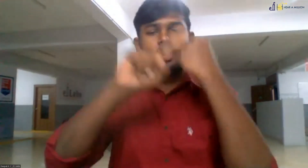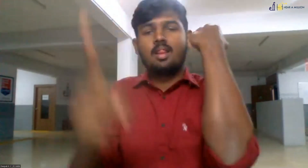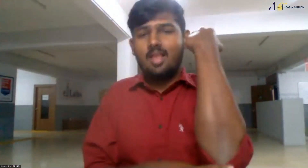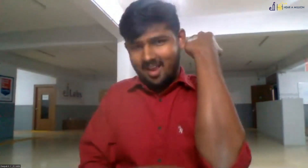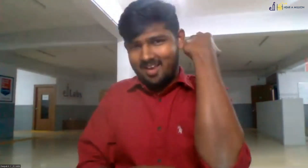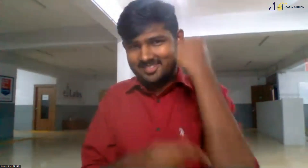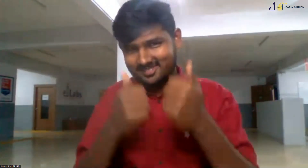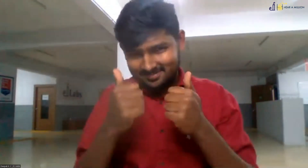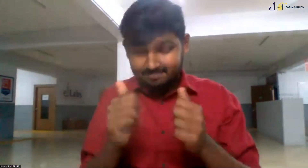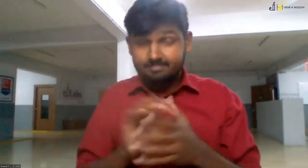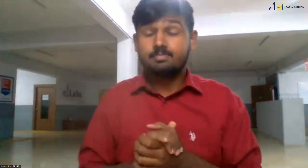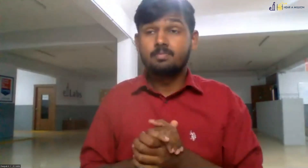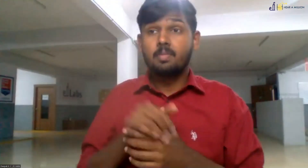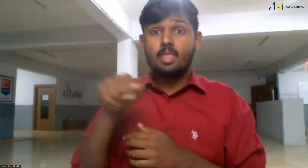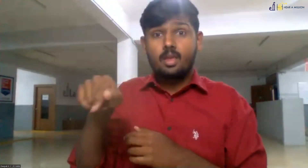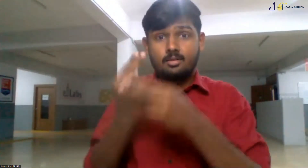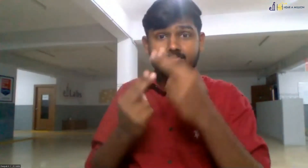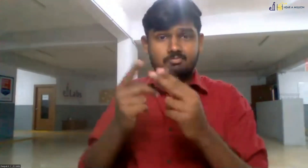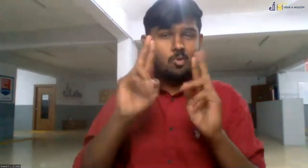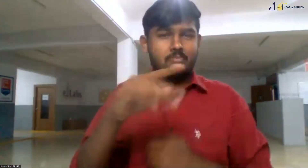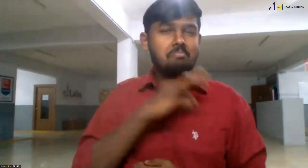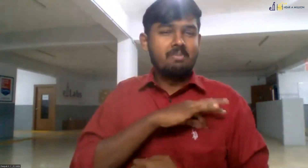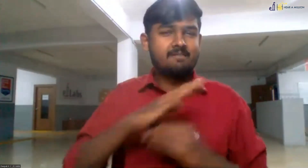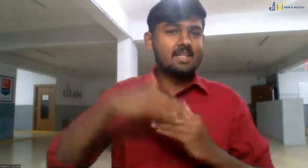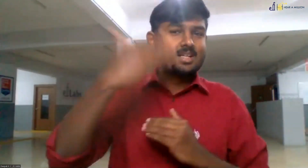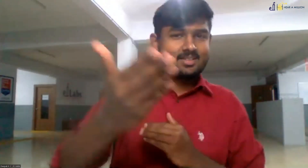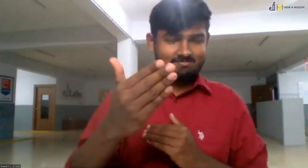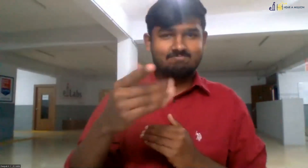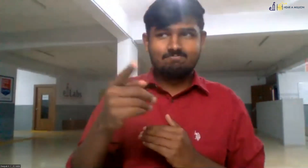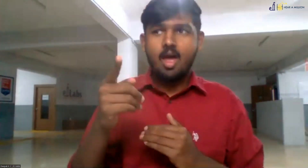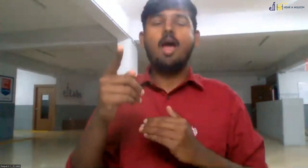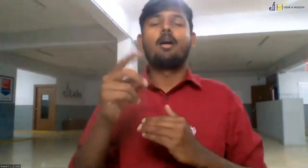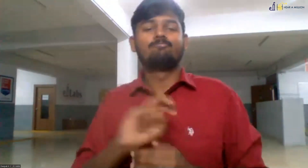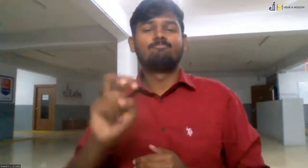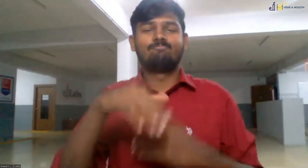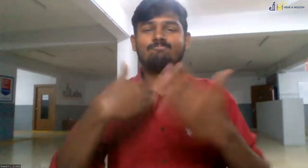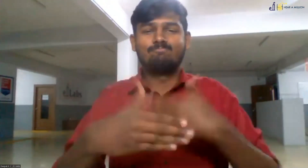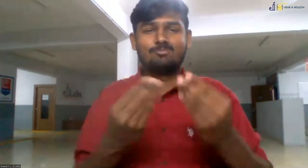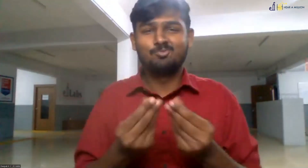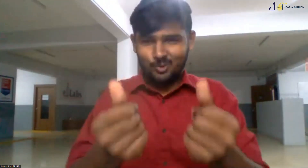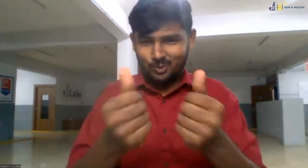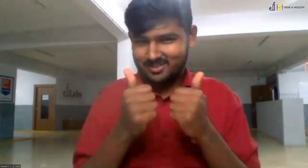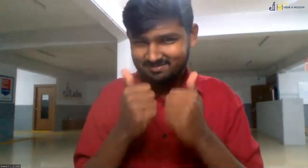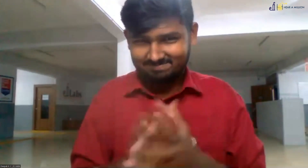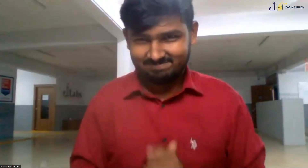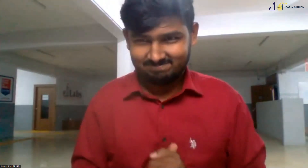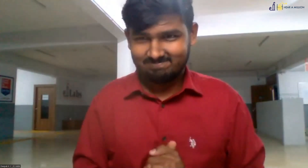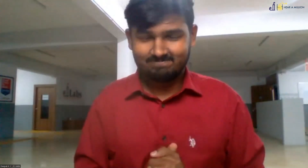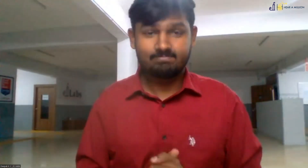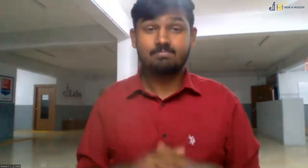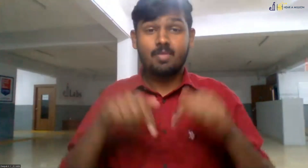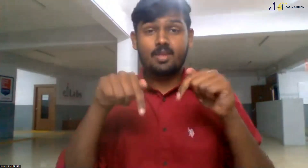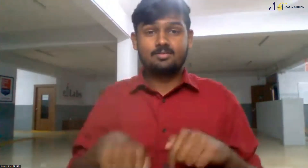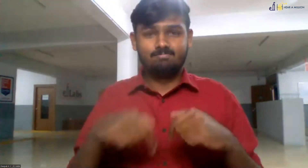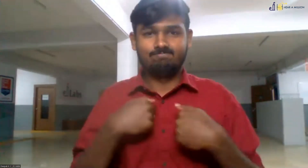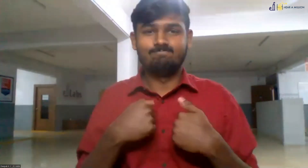the panelist also at the end. So I hope that you will learn a lot from the presenters,